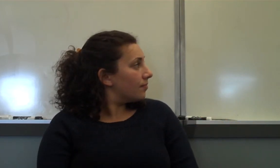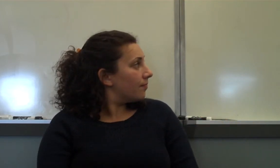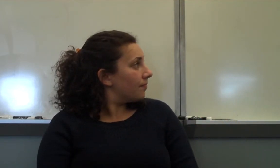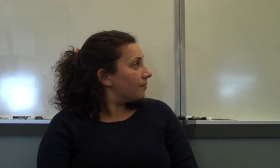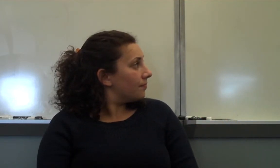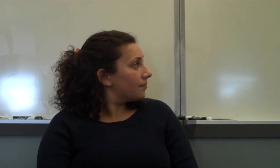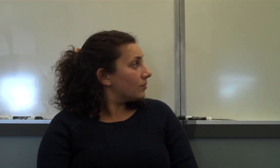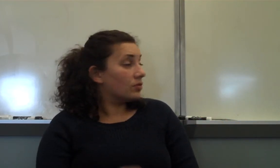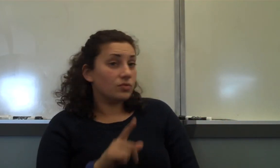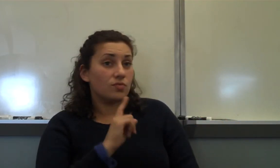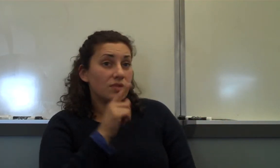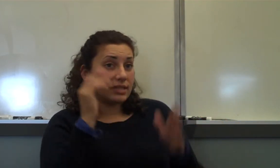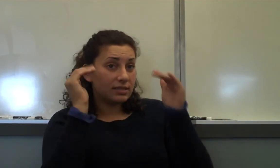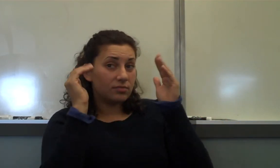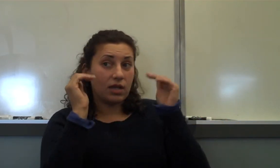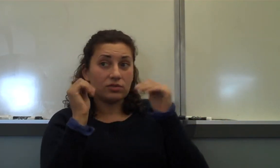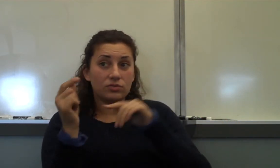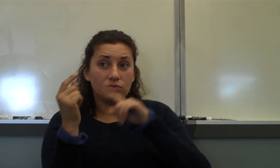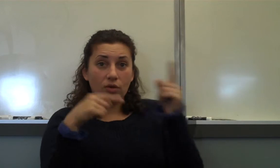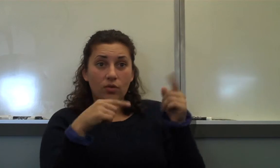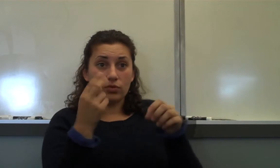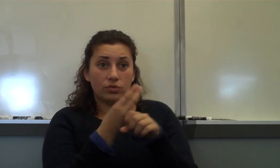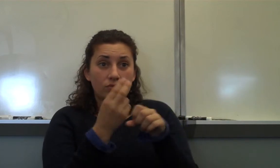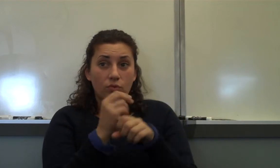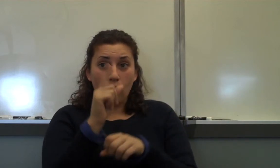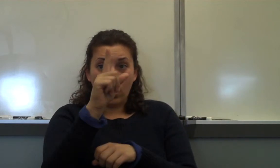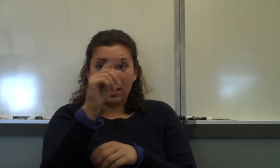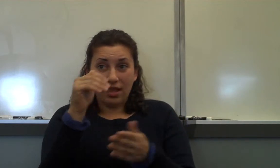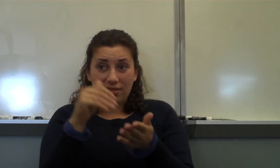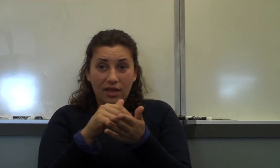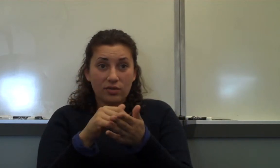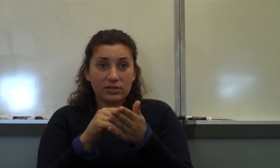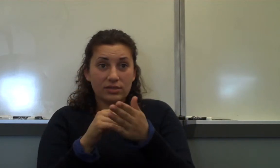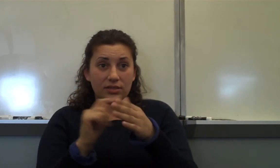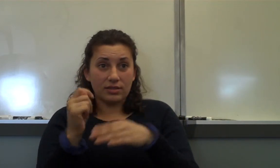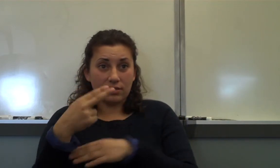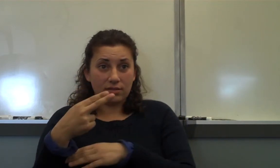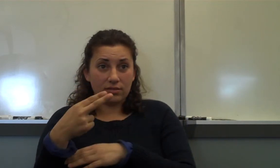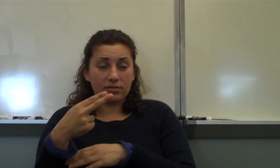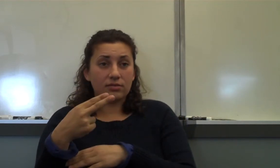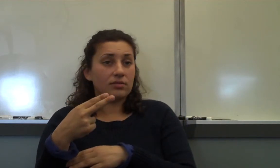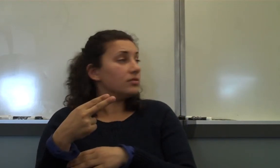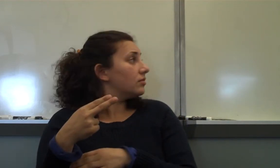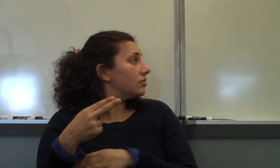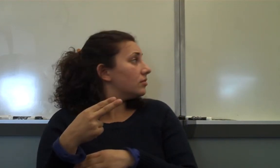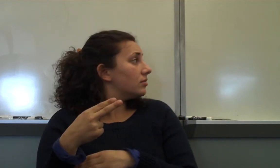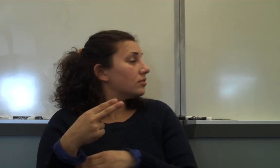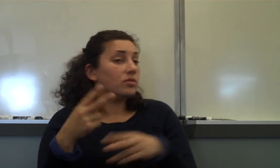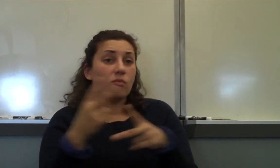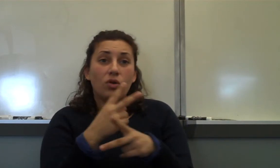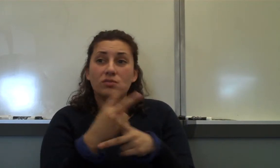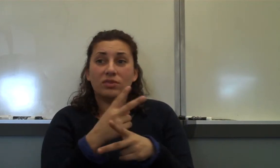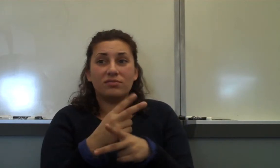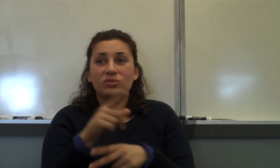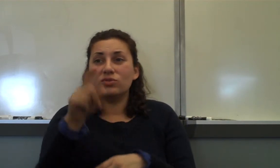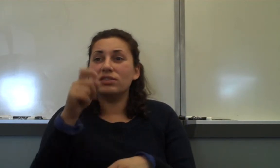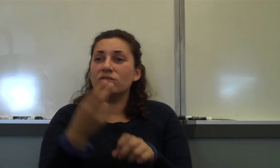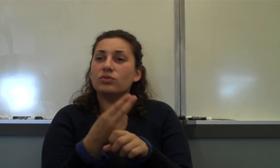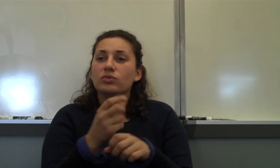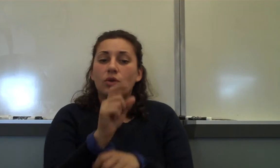might expect is when you go to 1,000 and multiply by 2.7, you just might as well take the 2.7 and do